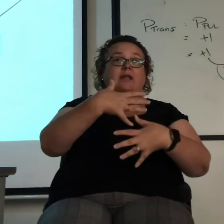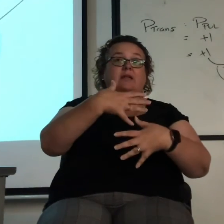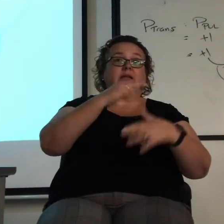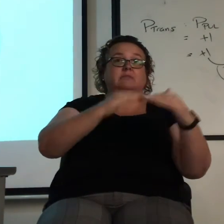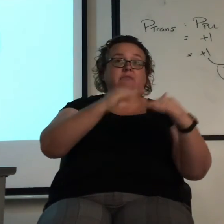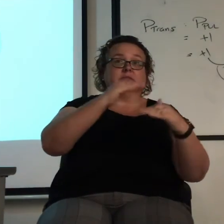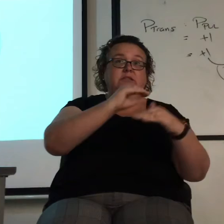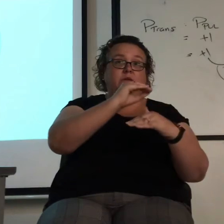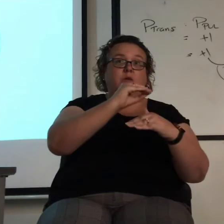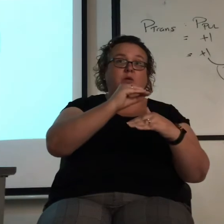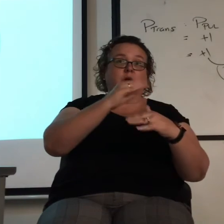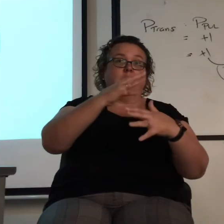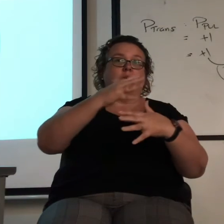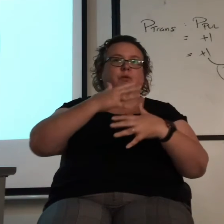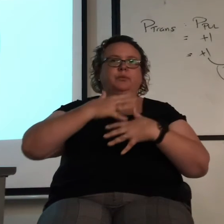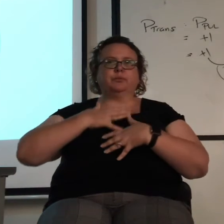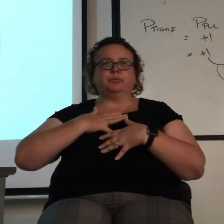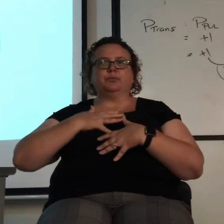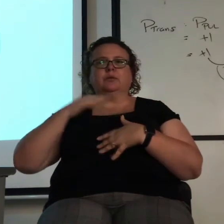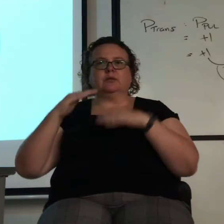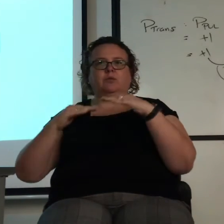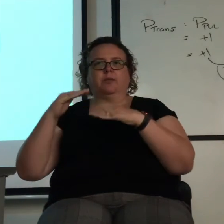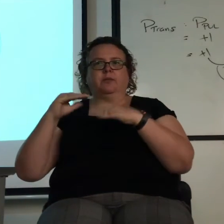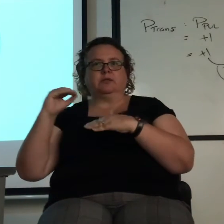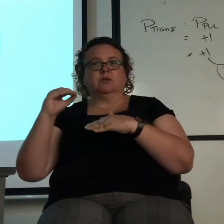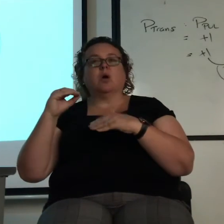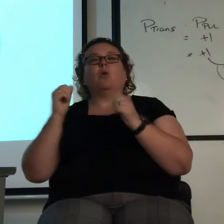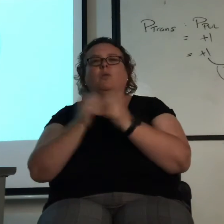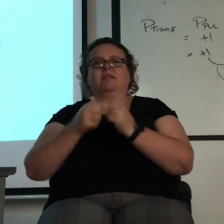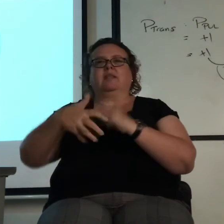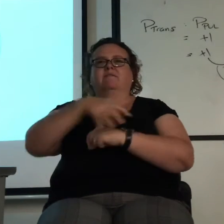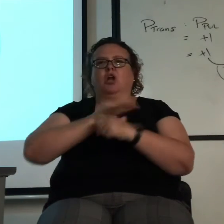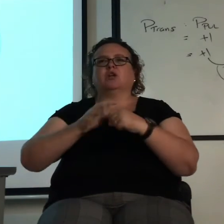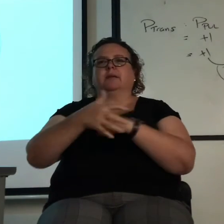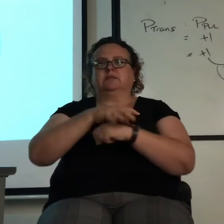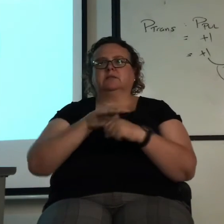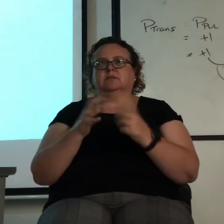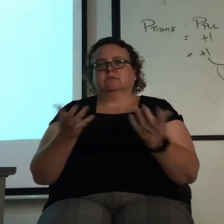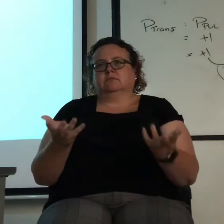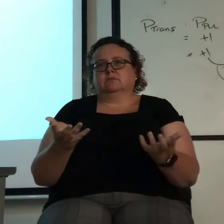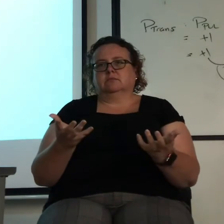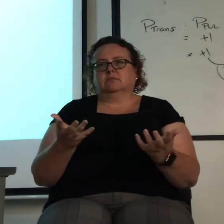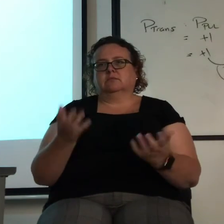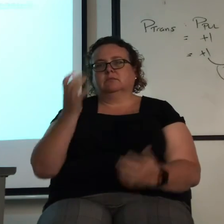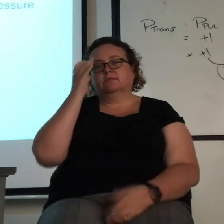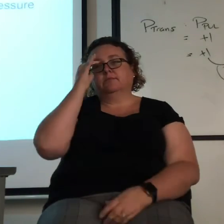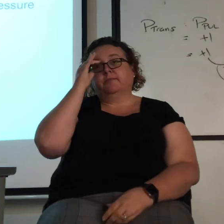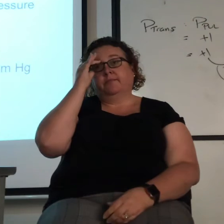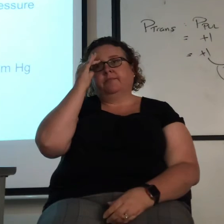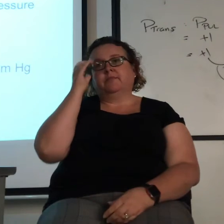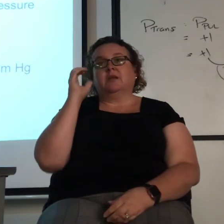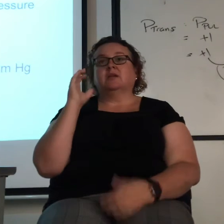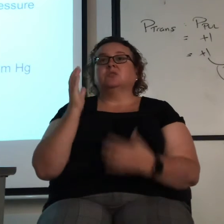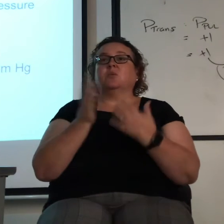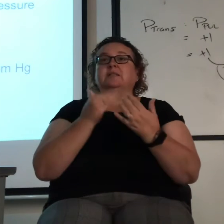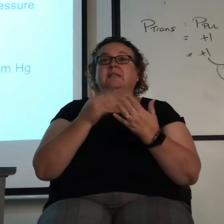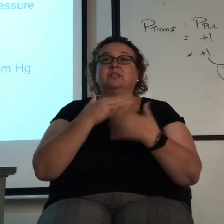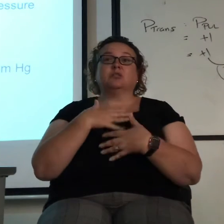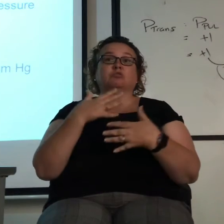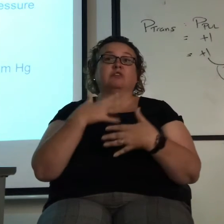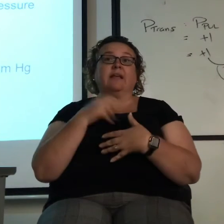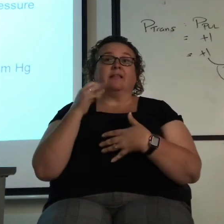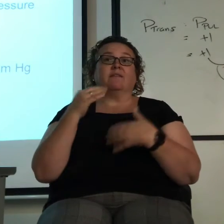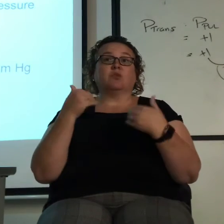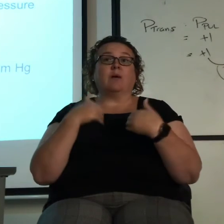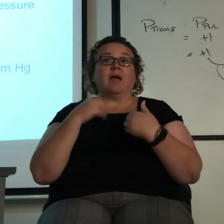out. Always, always equilibrating with the environment. So it's easy to breathe if you